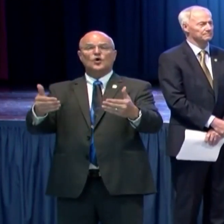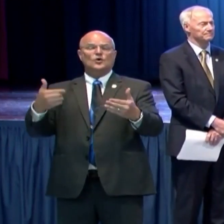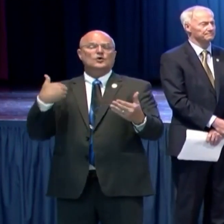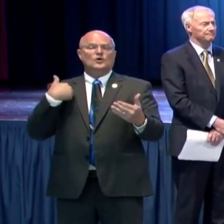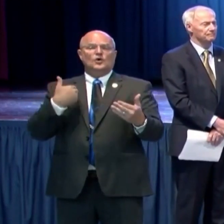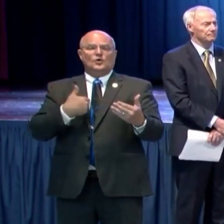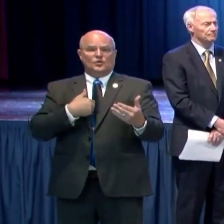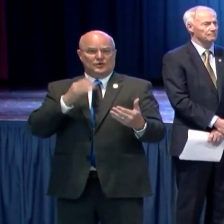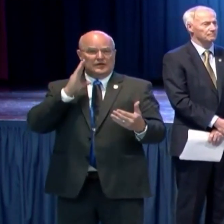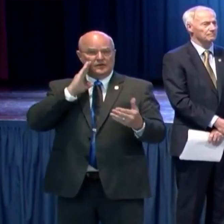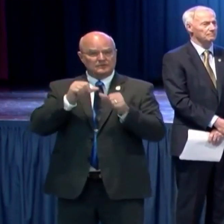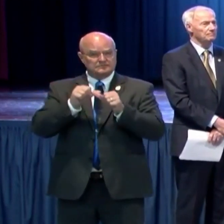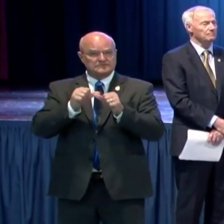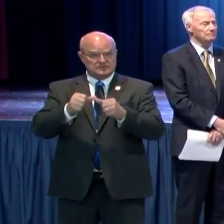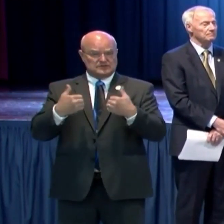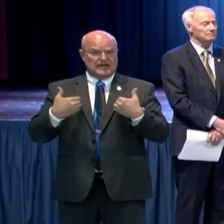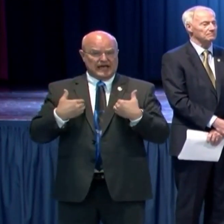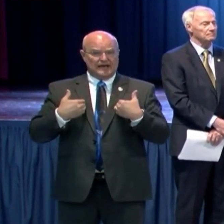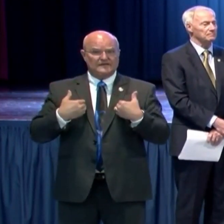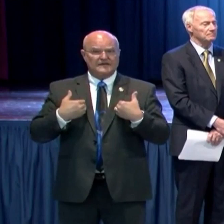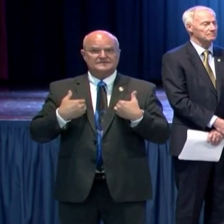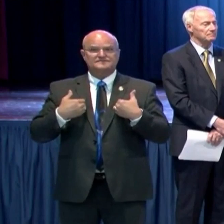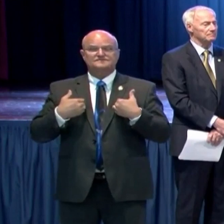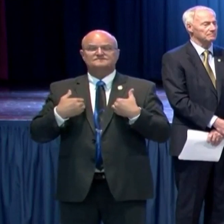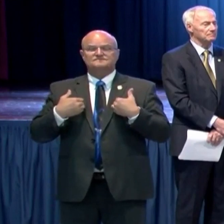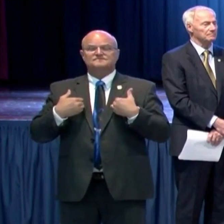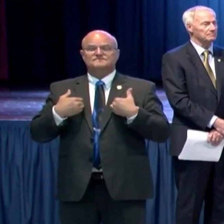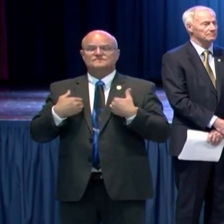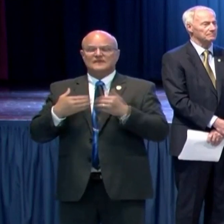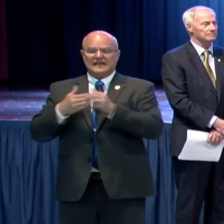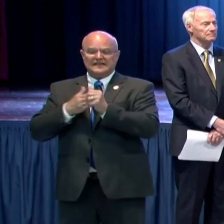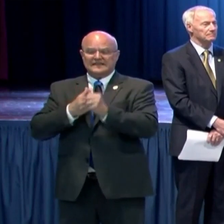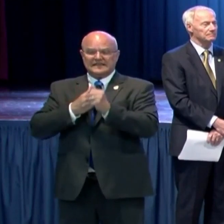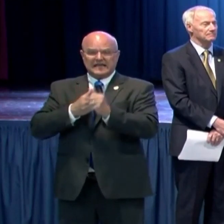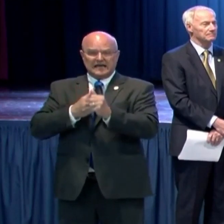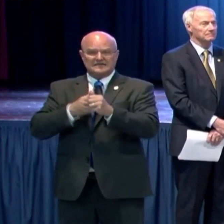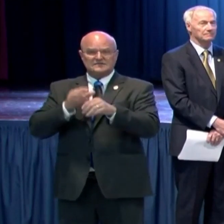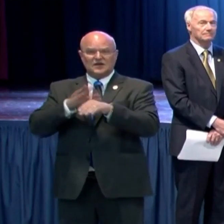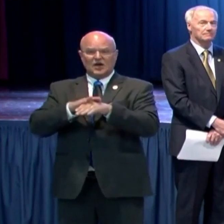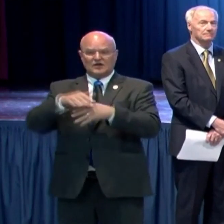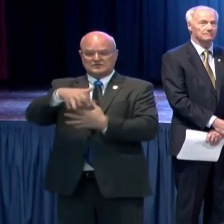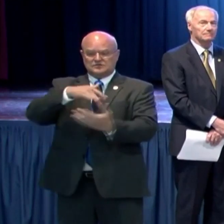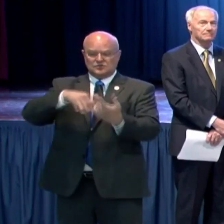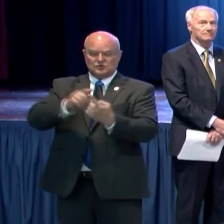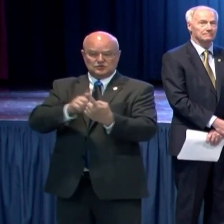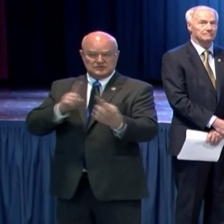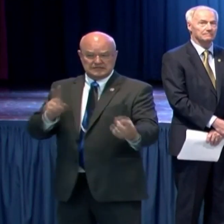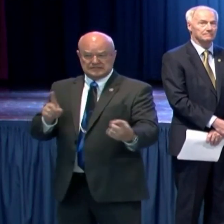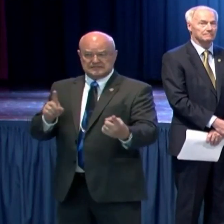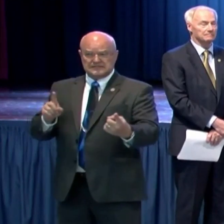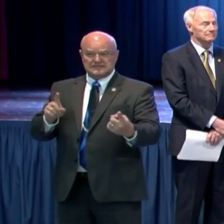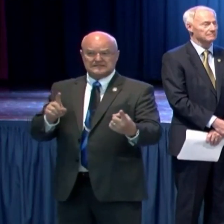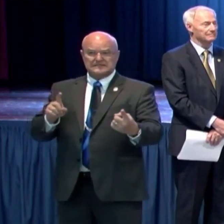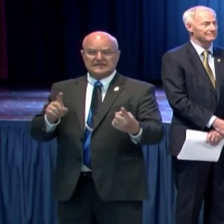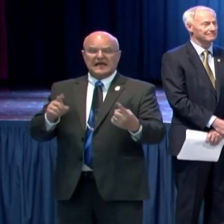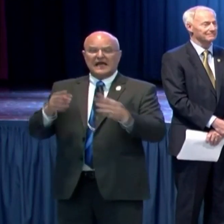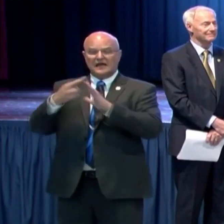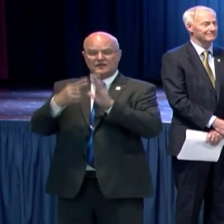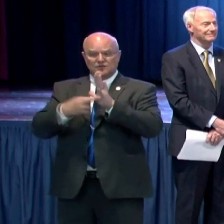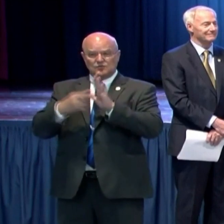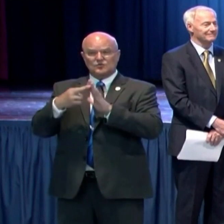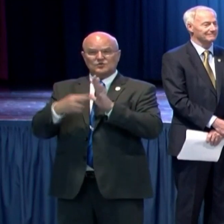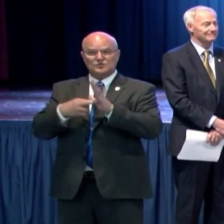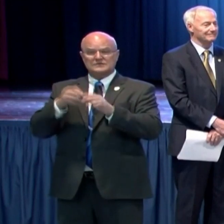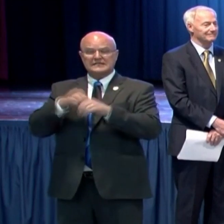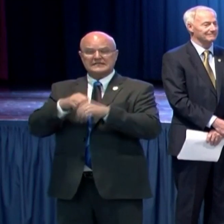we're going to continue to have the guidance on physical distancing and these other things in our directives